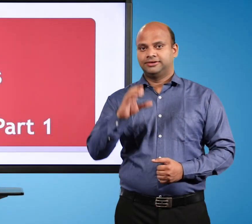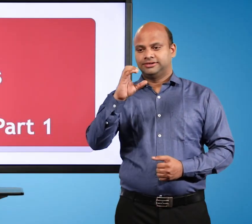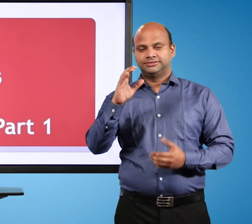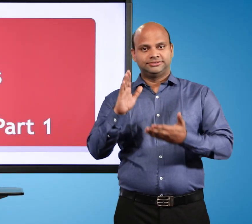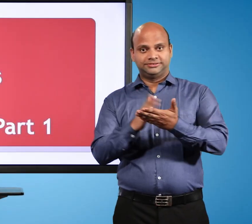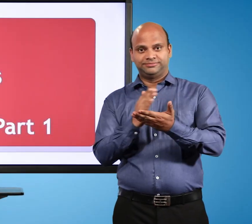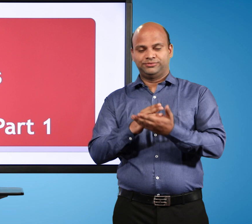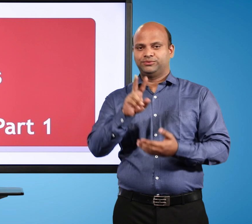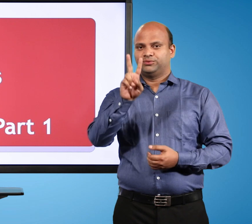Chapter 2